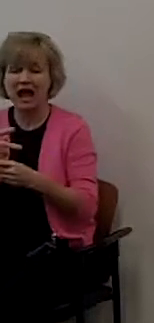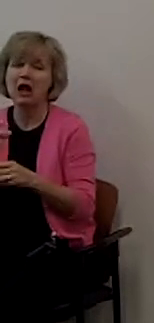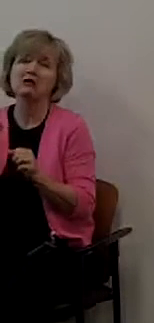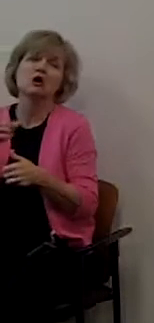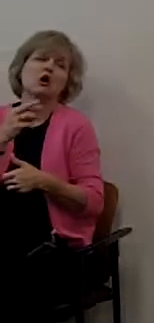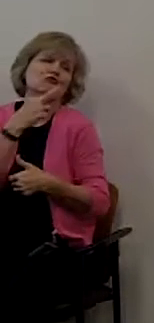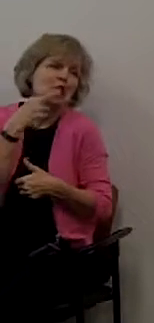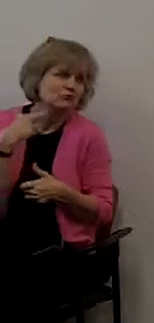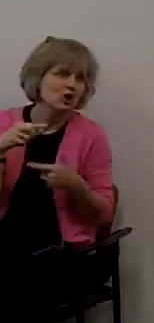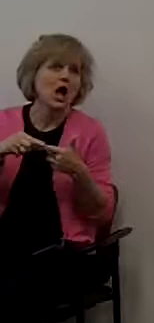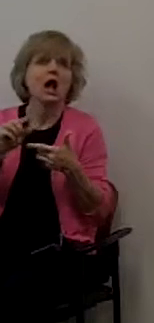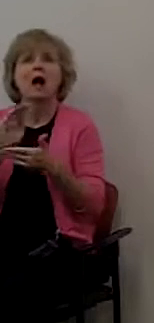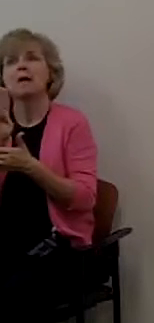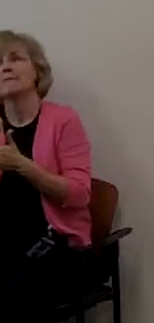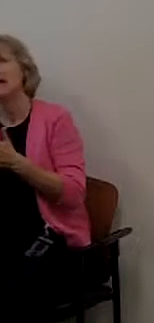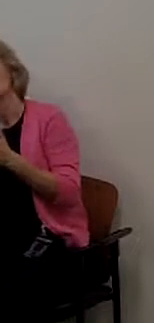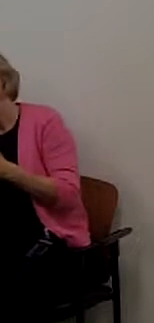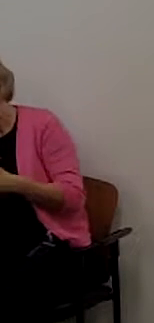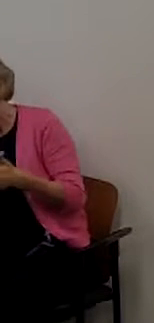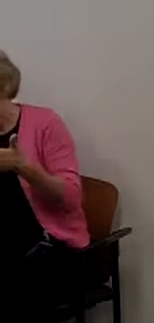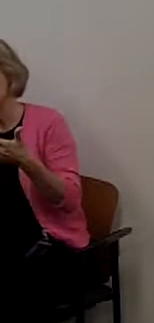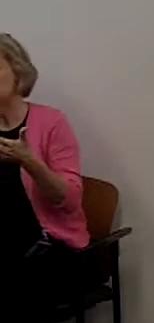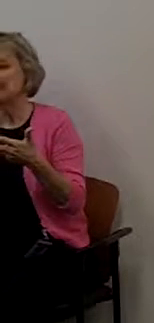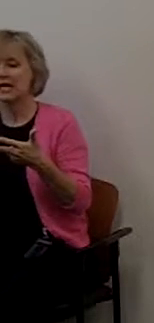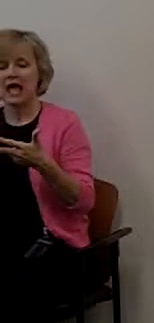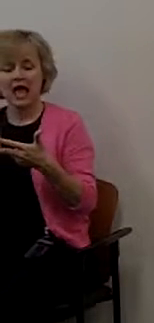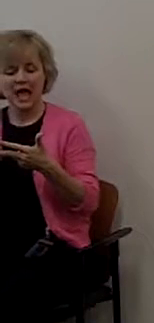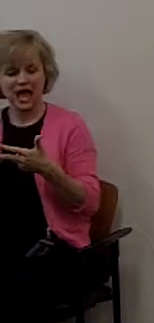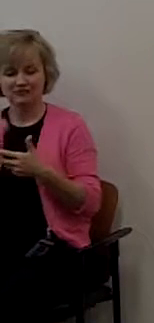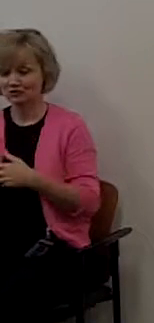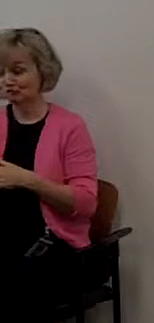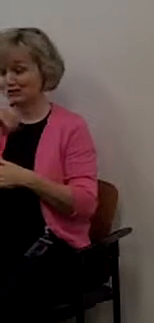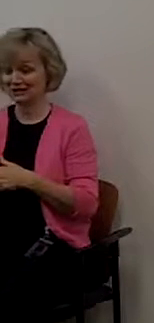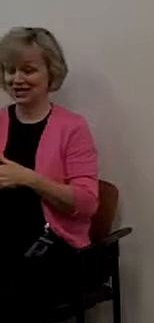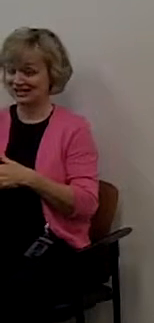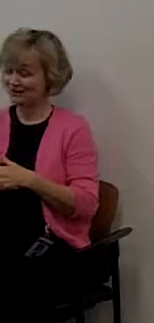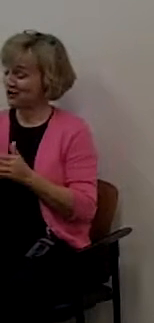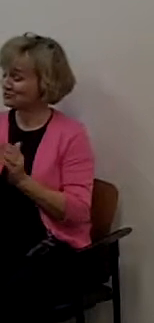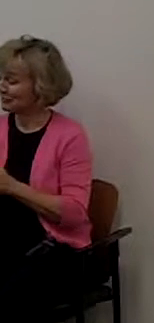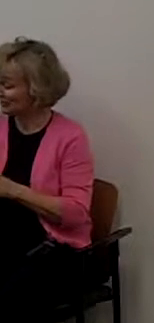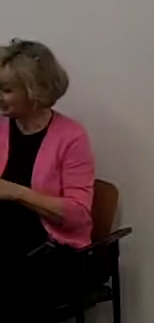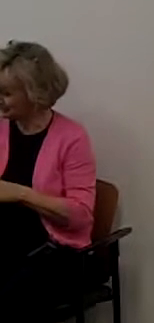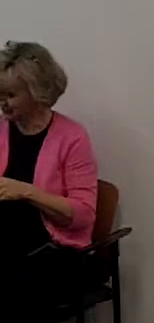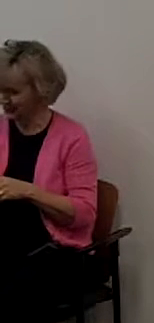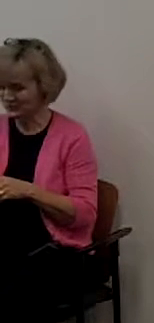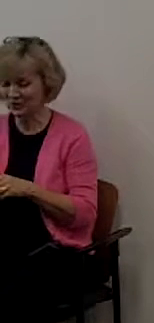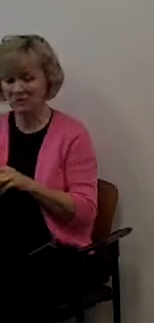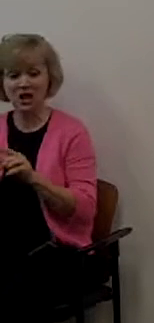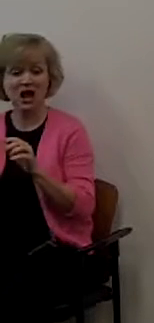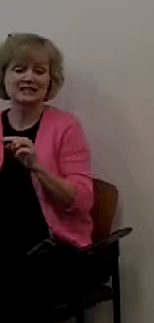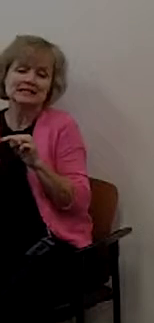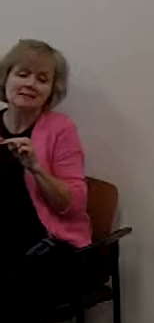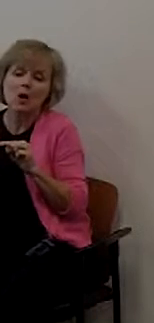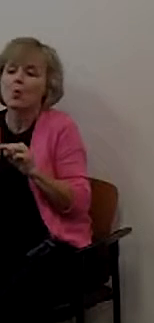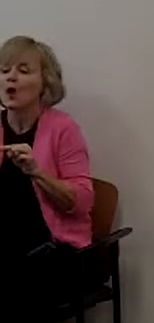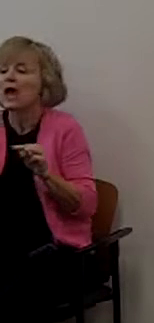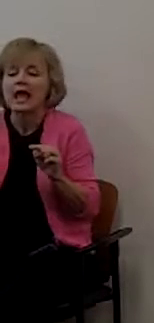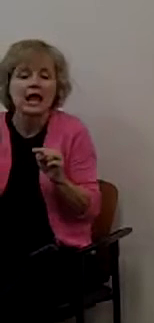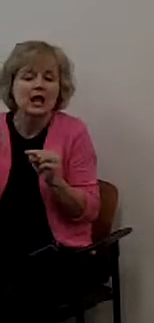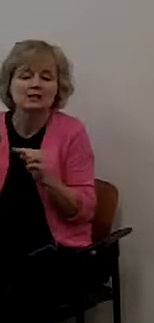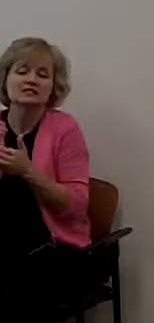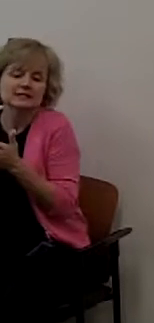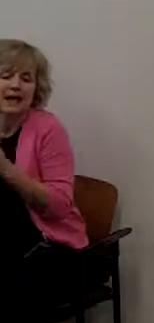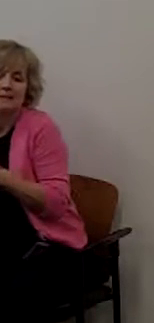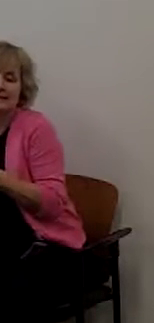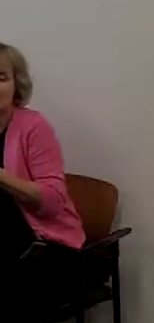a bakery. I've had a lot of really weird ideas for small businesses, but they also kind of depend on where you are as to